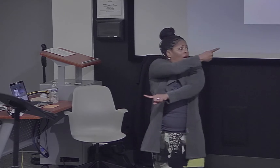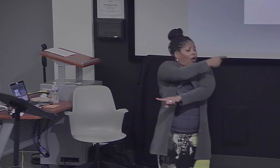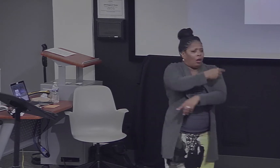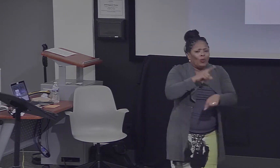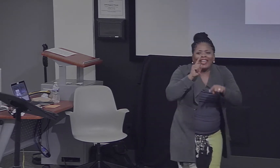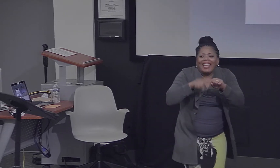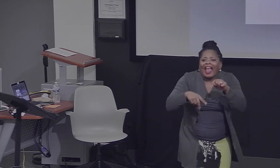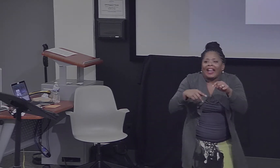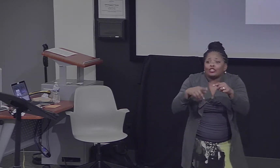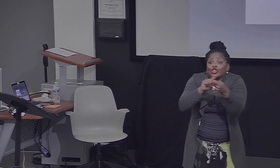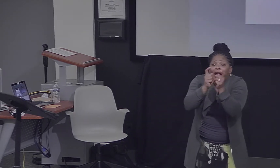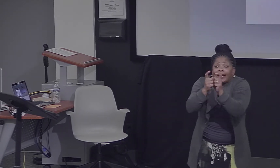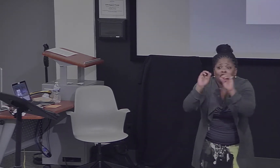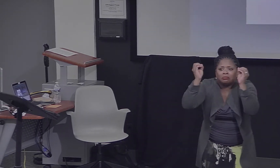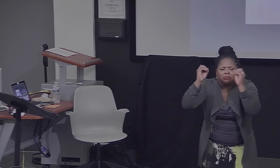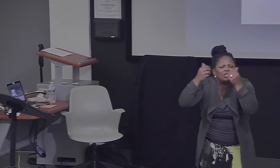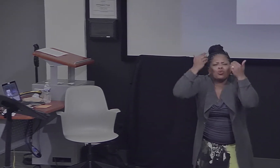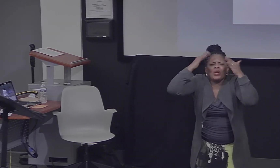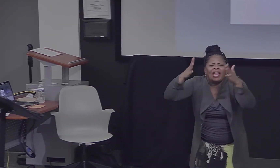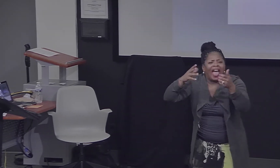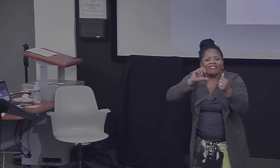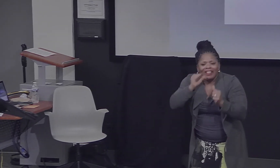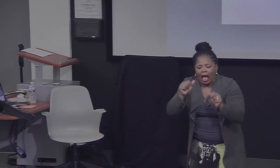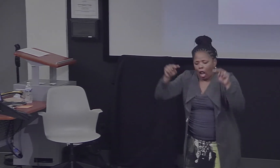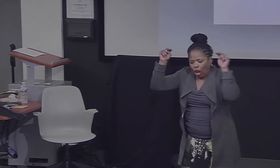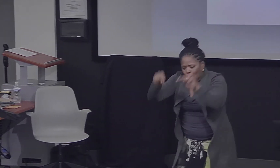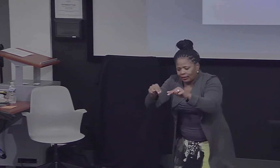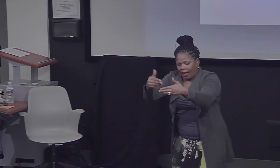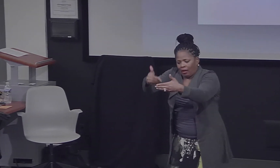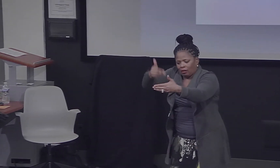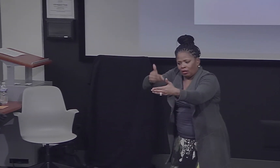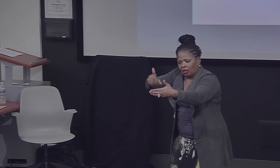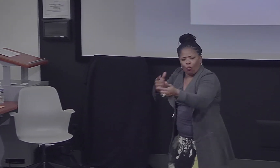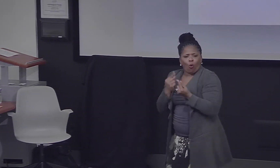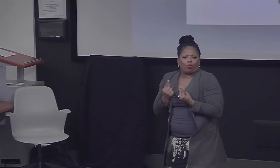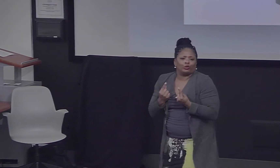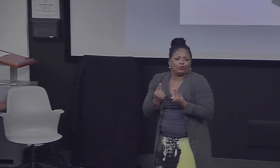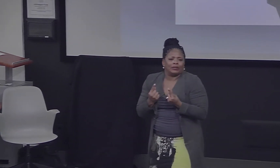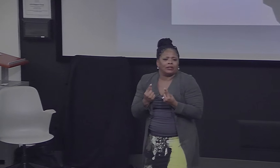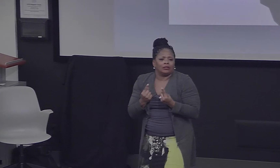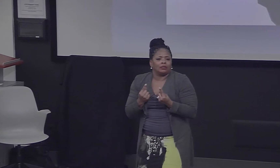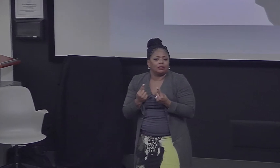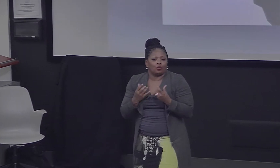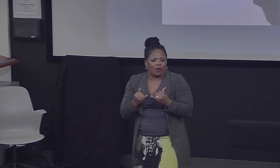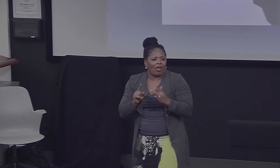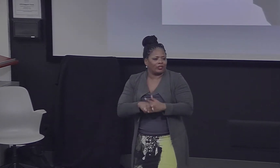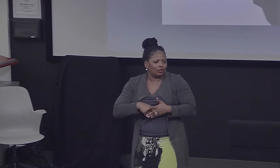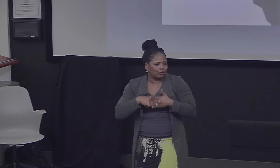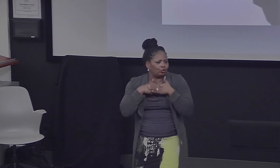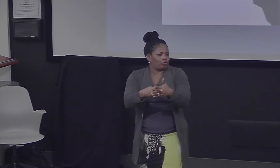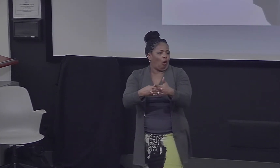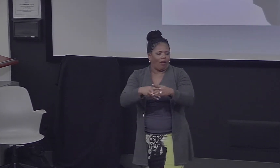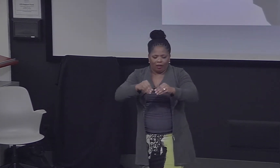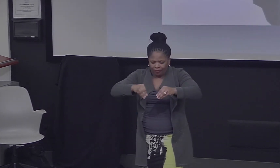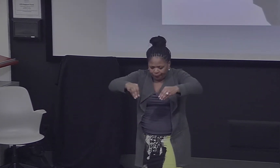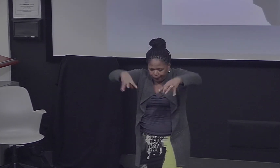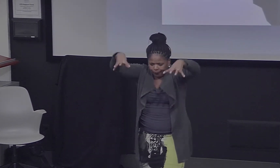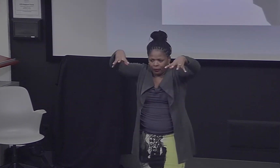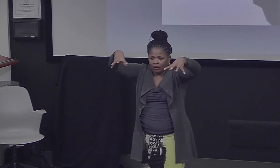access. But access is the primary goal of providing interpreting. That happens because we don't